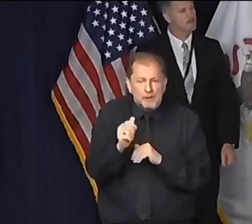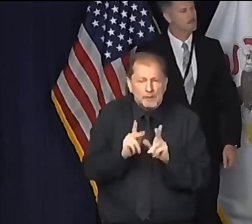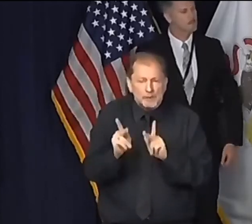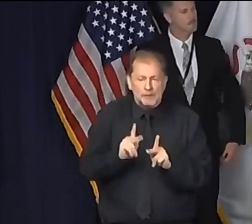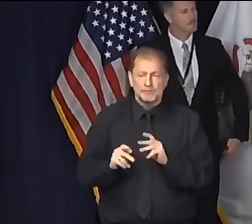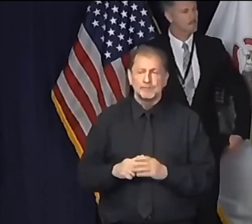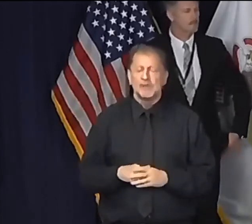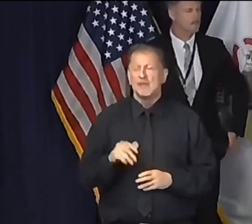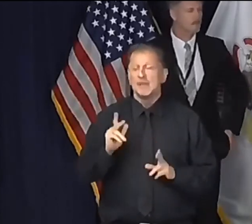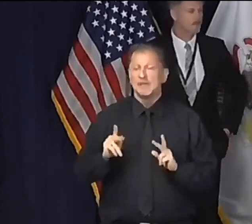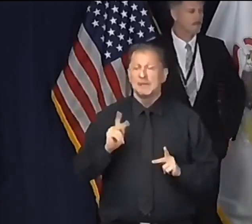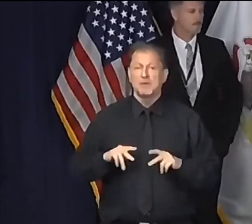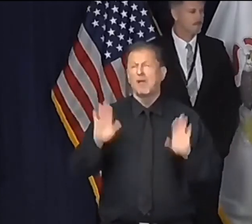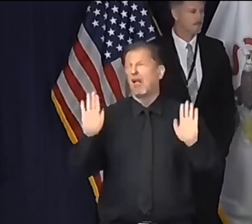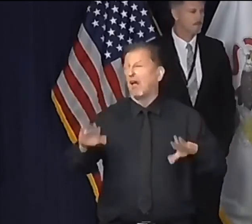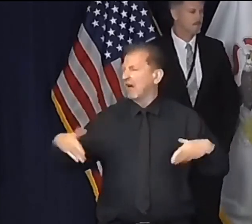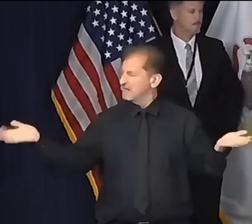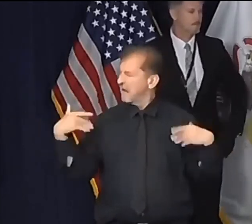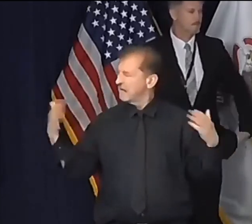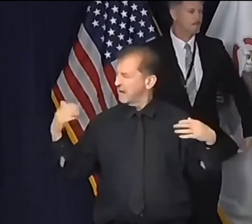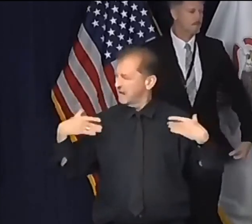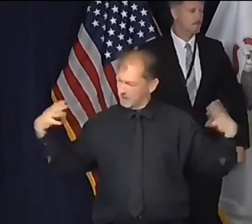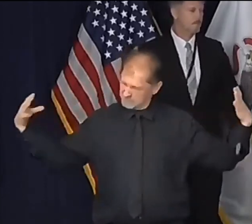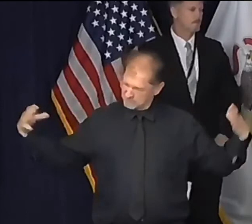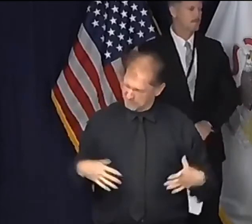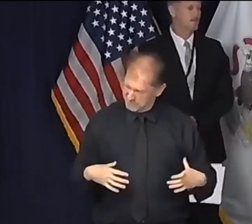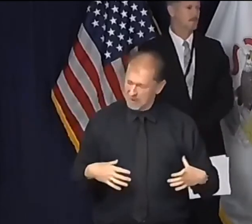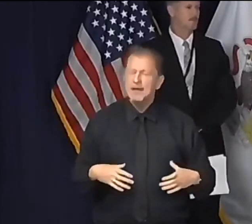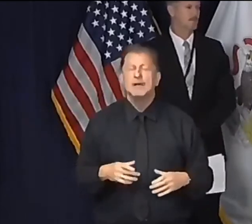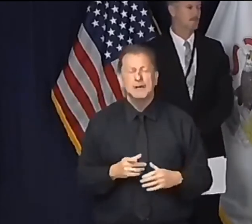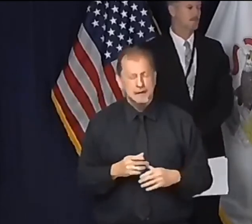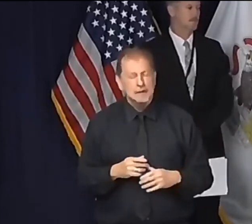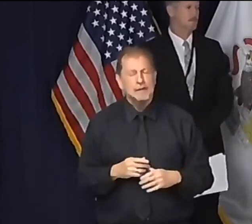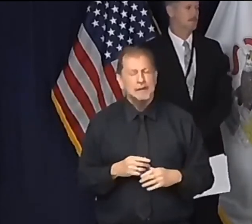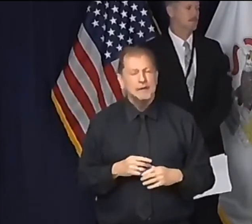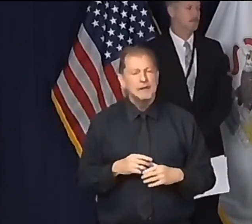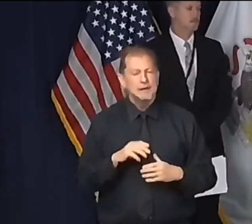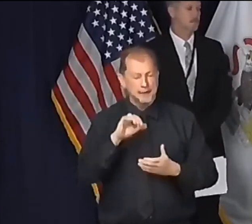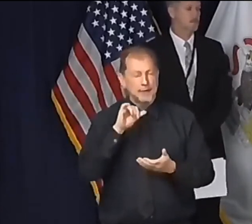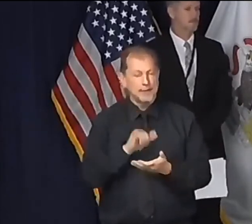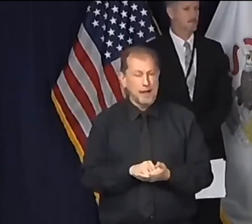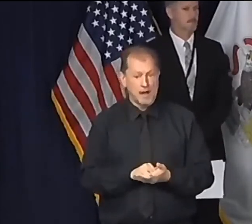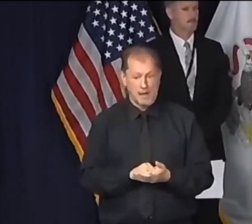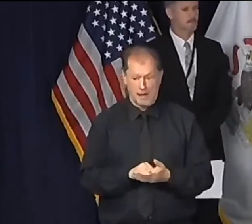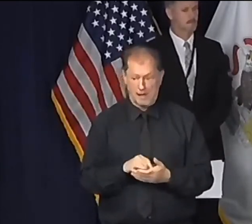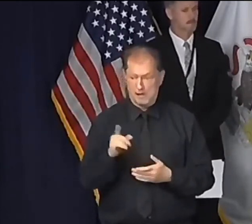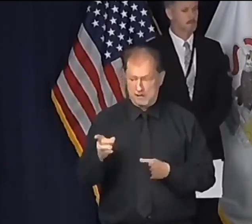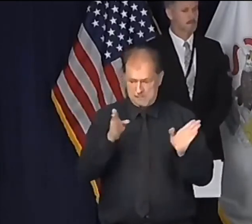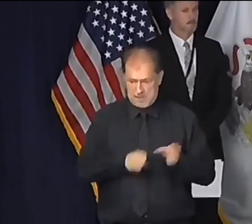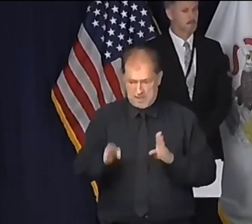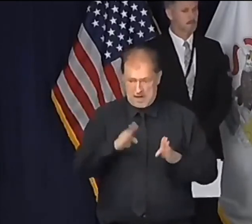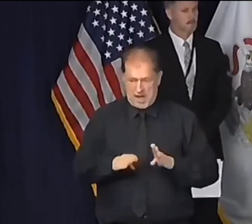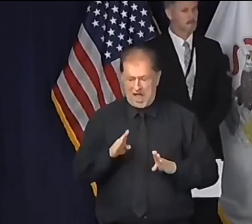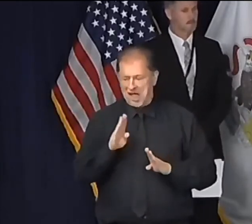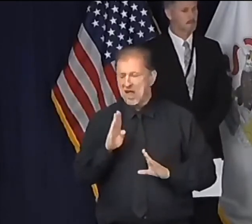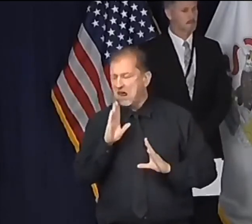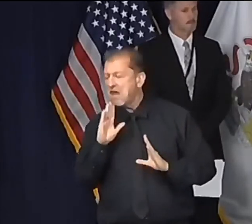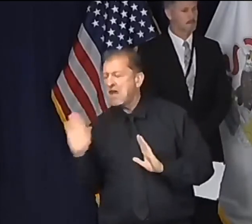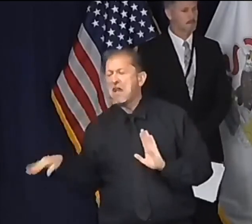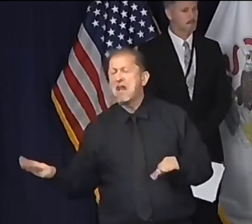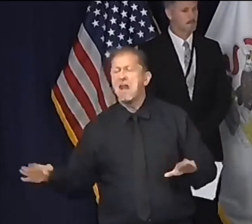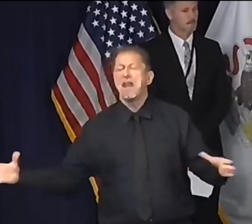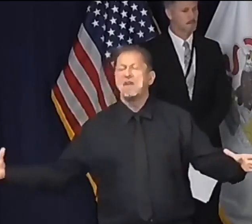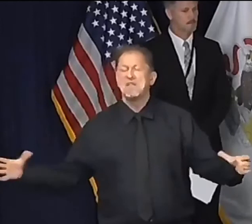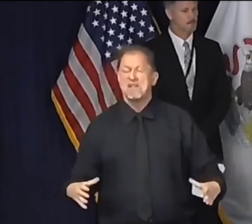purposely thwarting the order, you know, that suggests that people, you know, it can't gather in numbers of more than